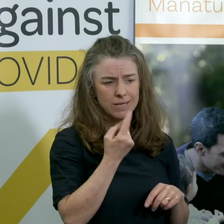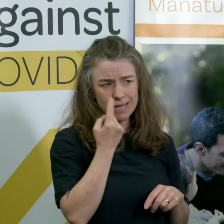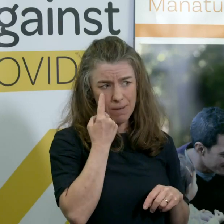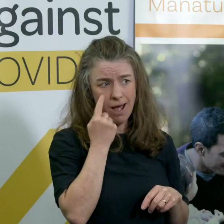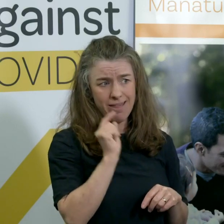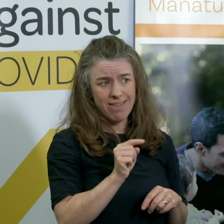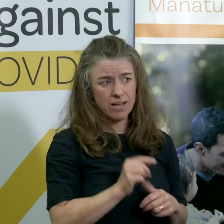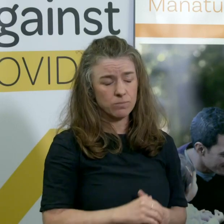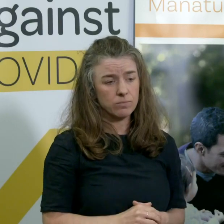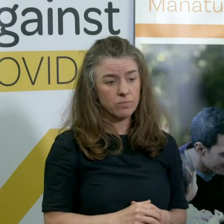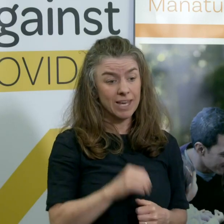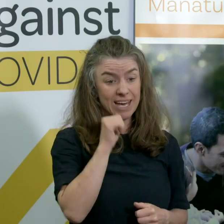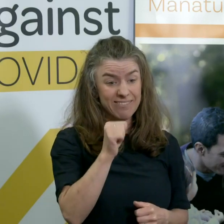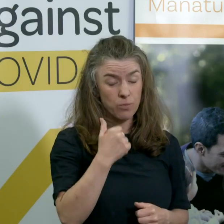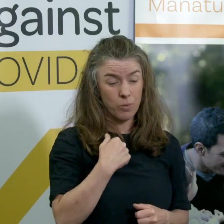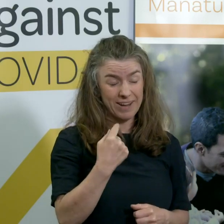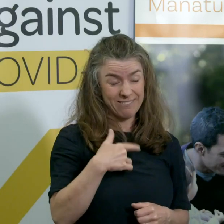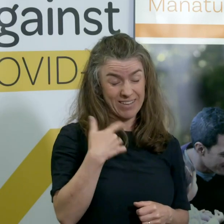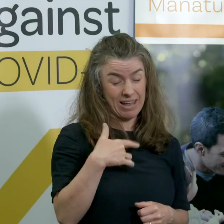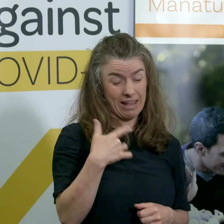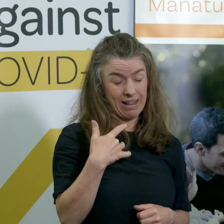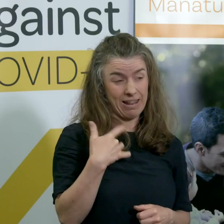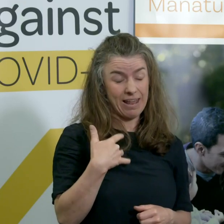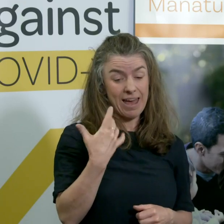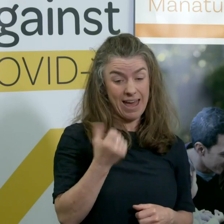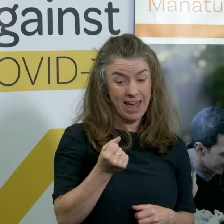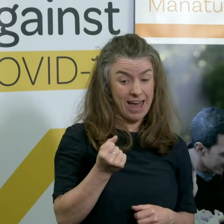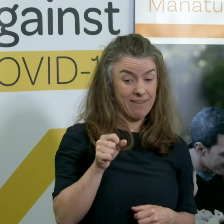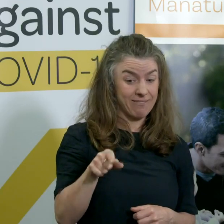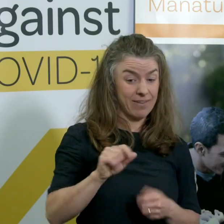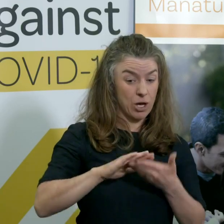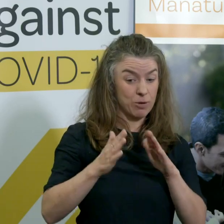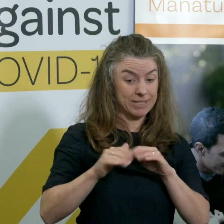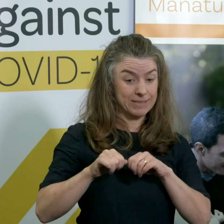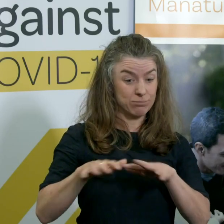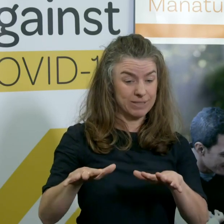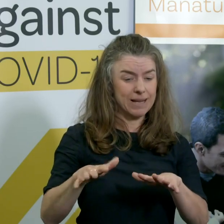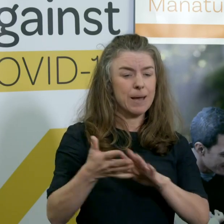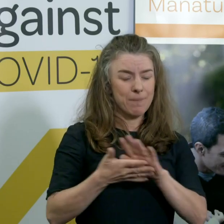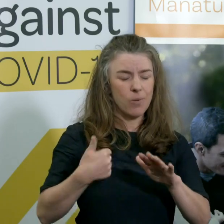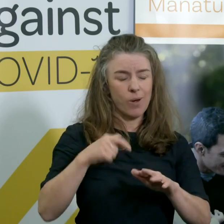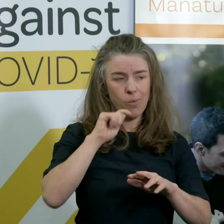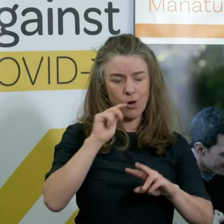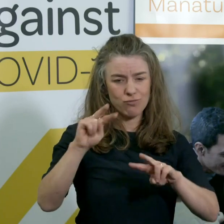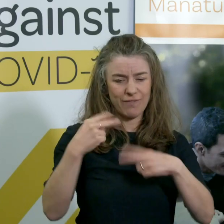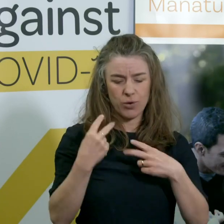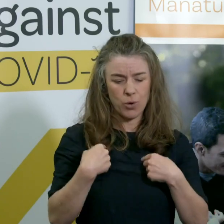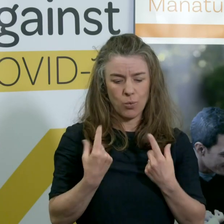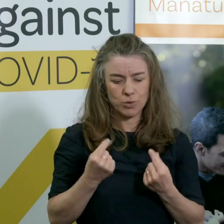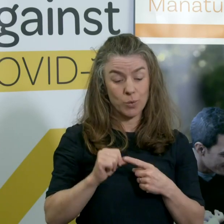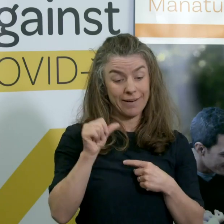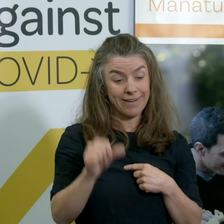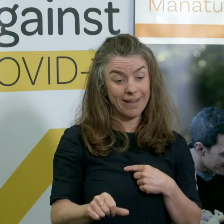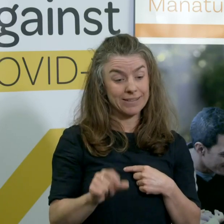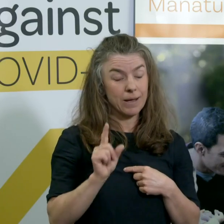I should say any hint that we have, like the canary in the mind of community spread, would lead us to think about what other measures we need to put in place.